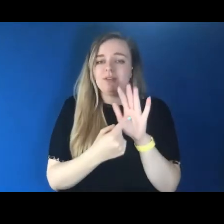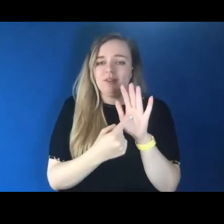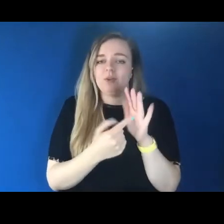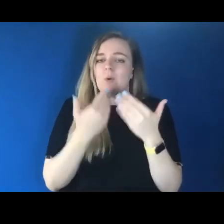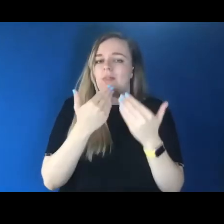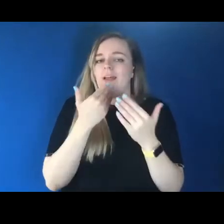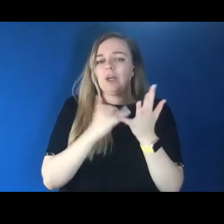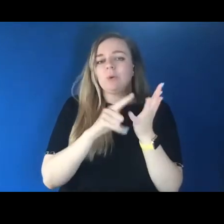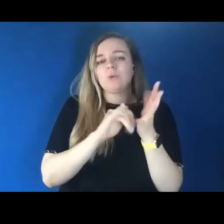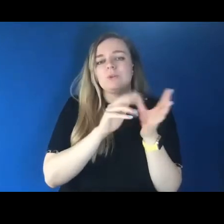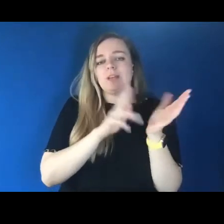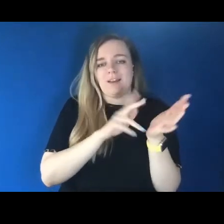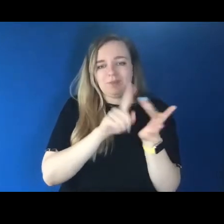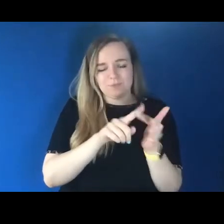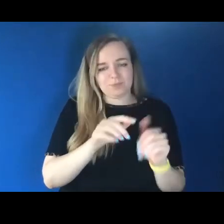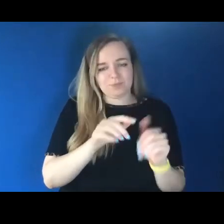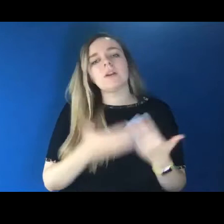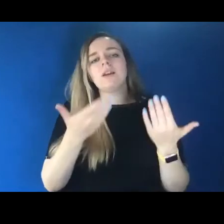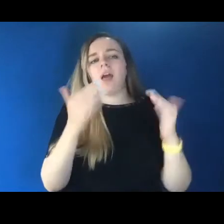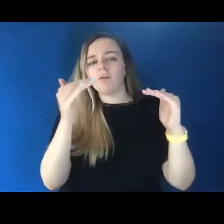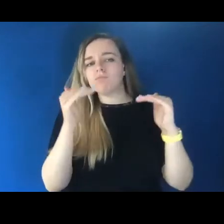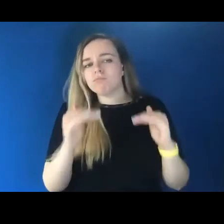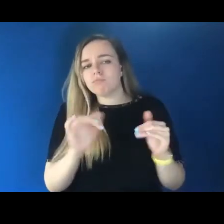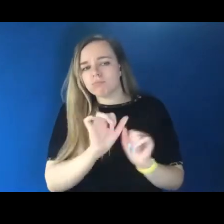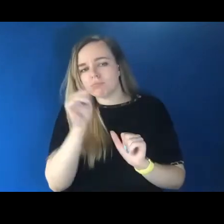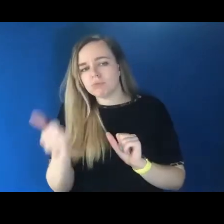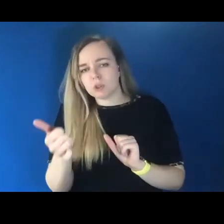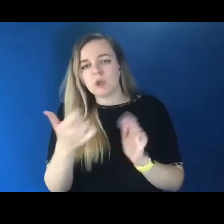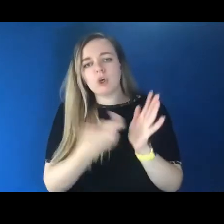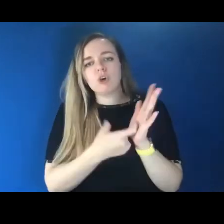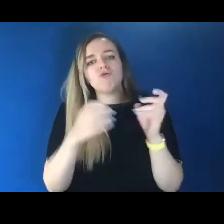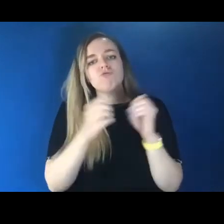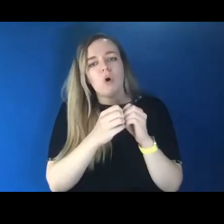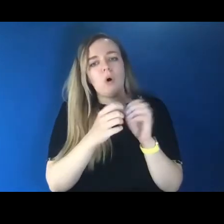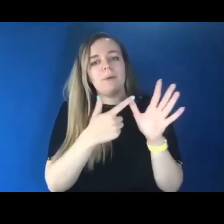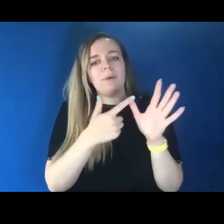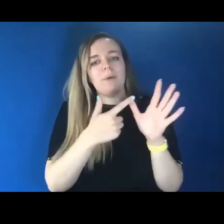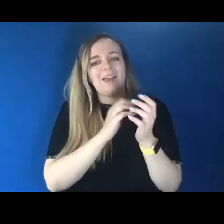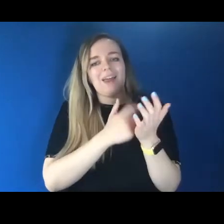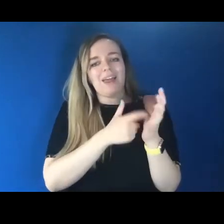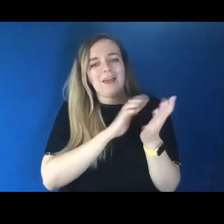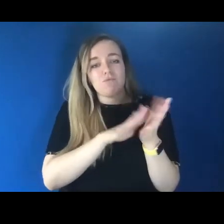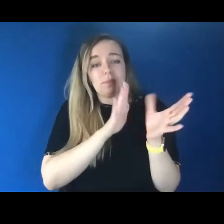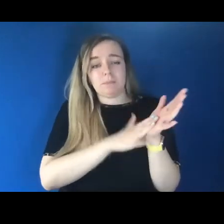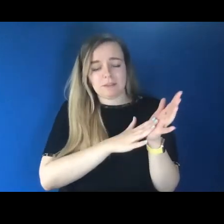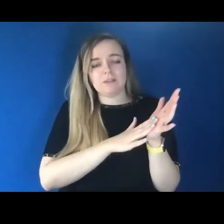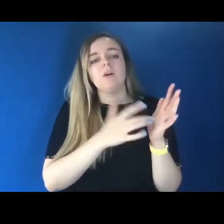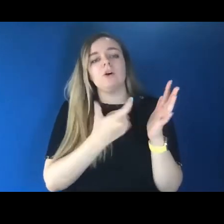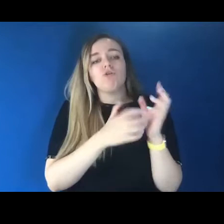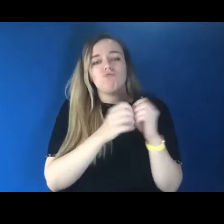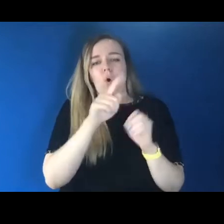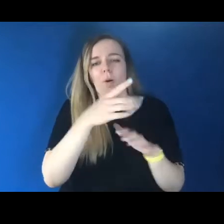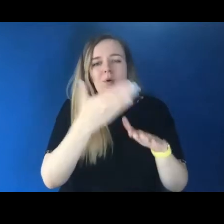Thanks, Susanne. And now I'm going to pass on to Rob Abrams. Rob works